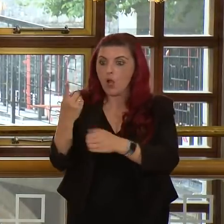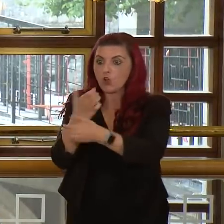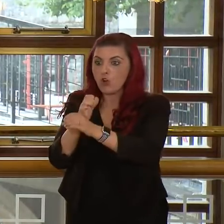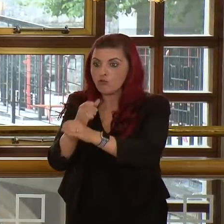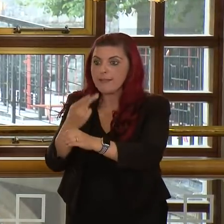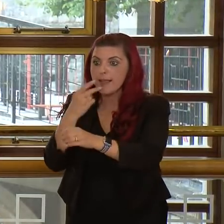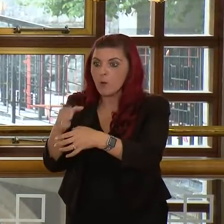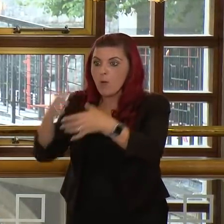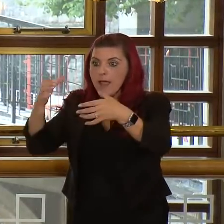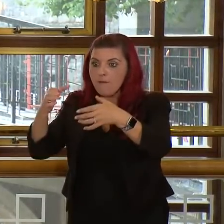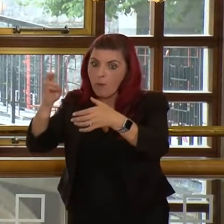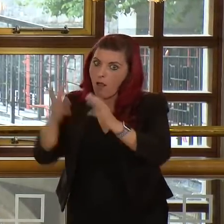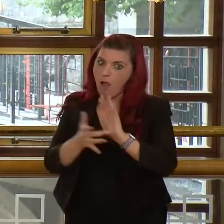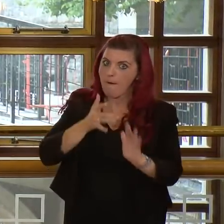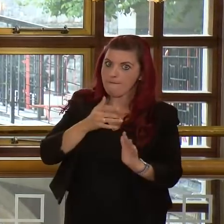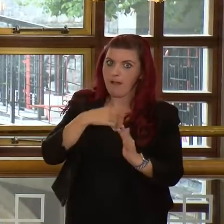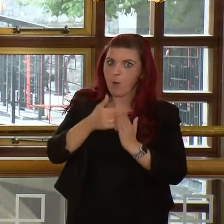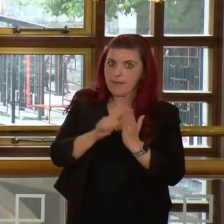second wave or